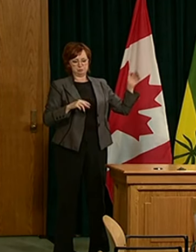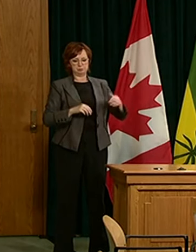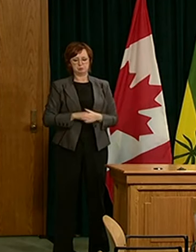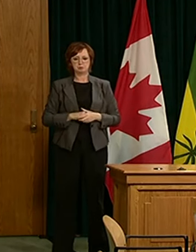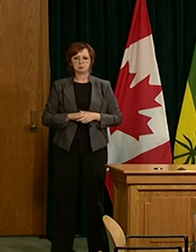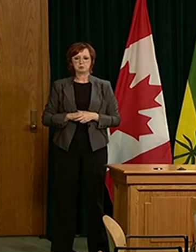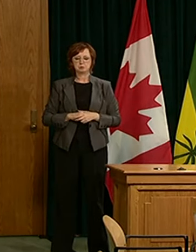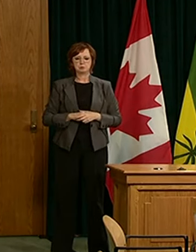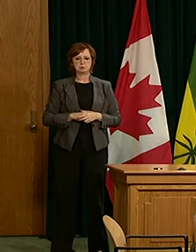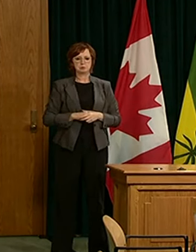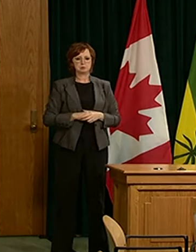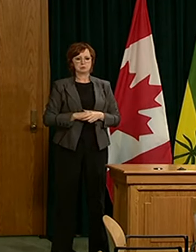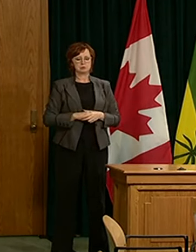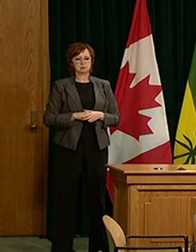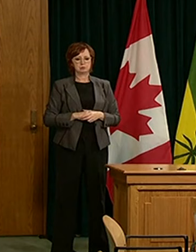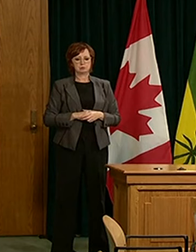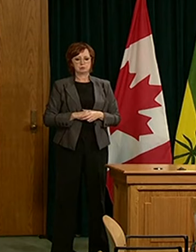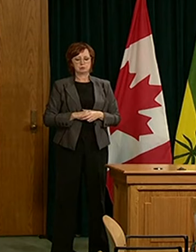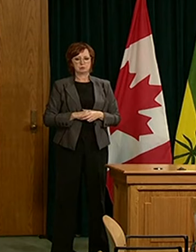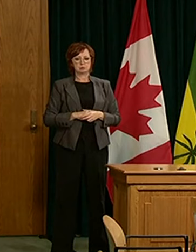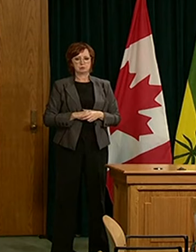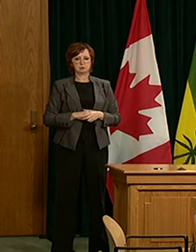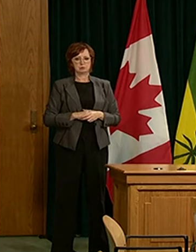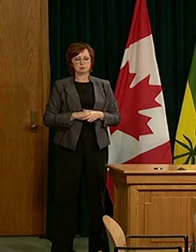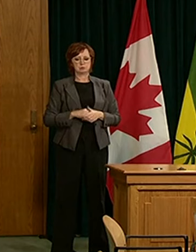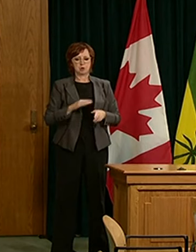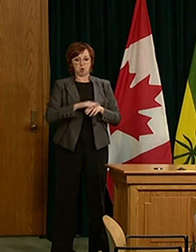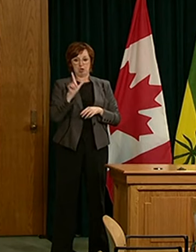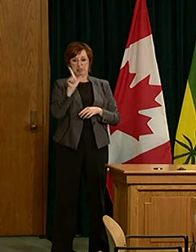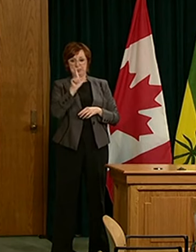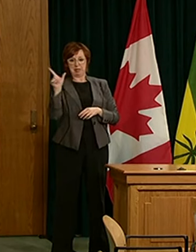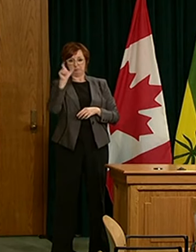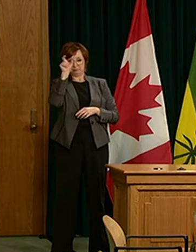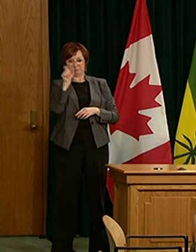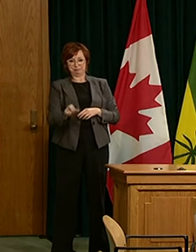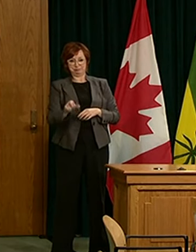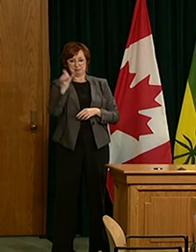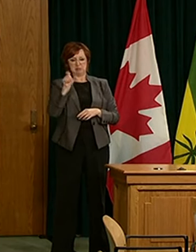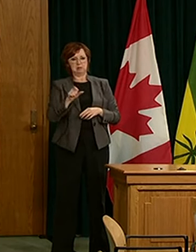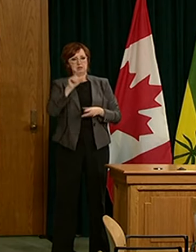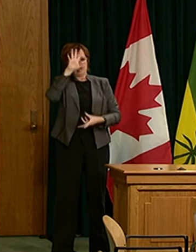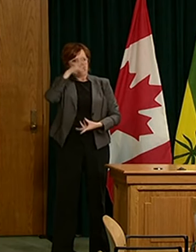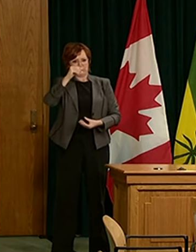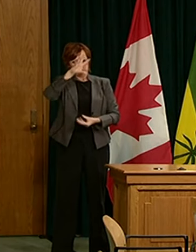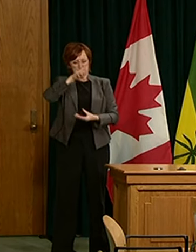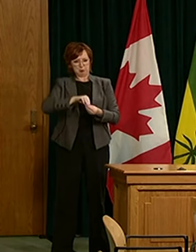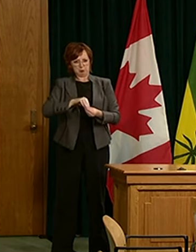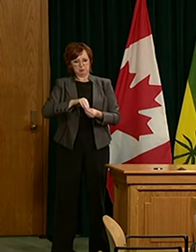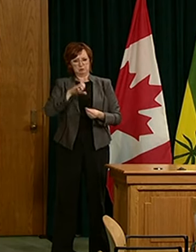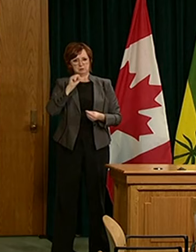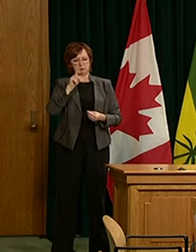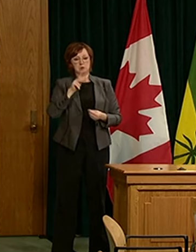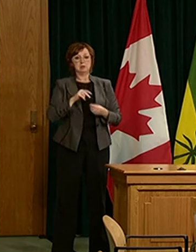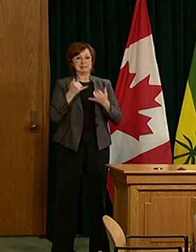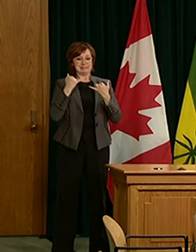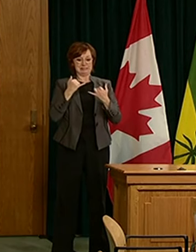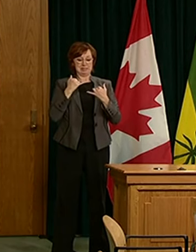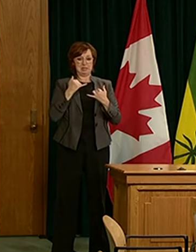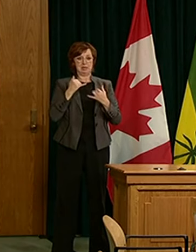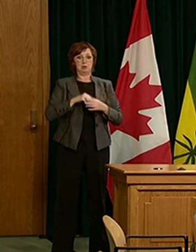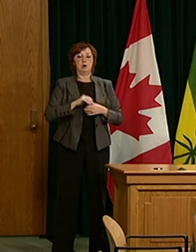potential demand, again, with the areas and on the left and the total for Saskatchewan. So based on our current